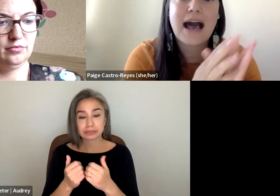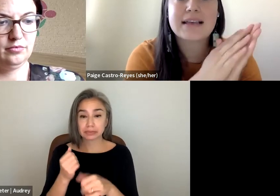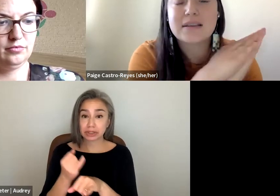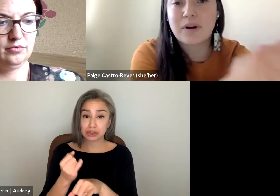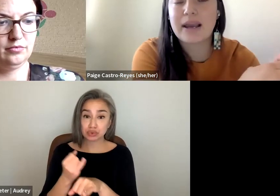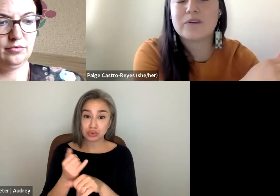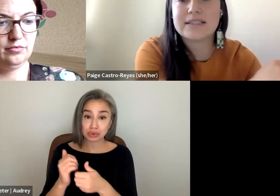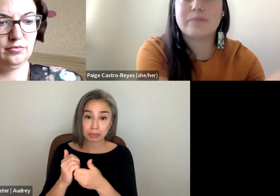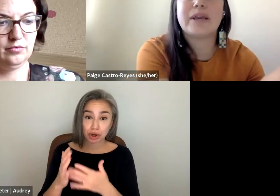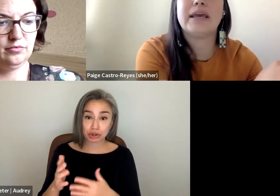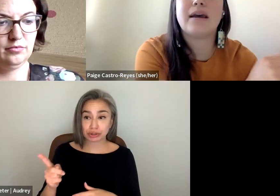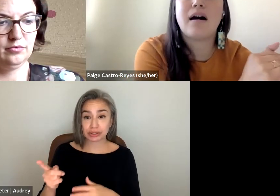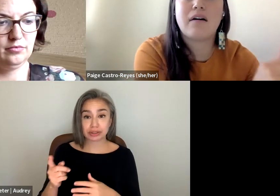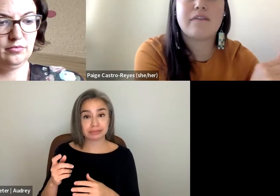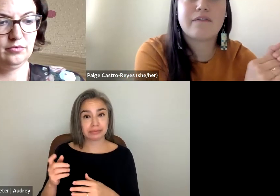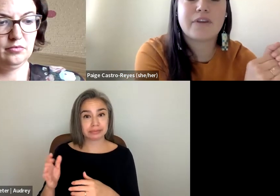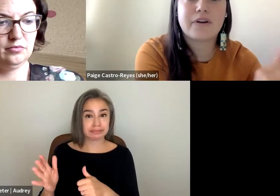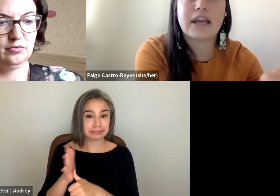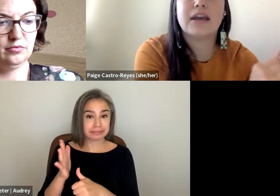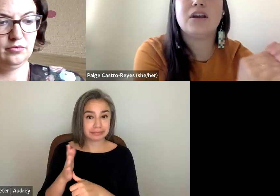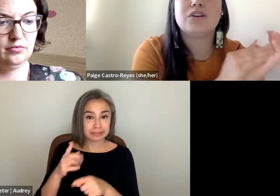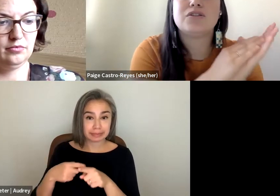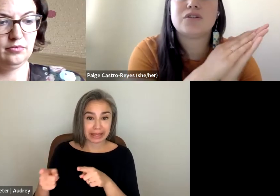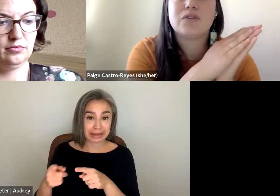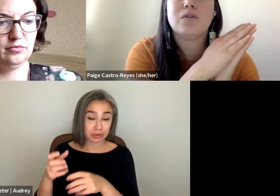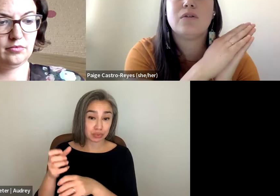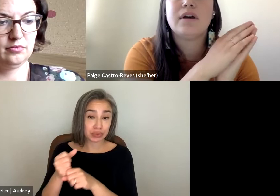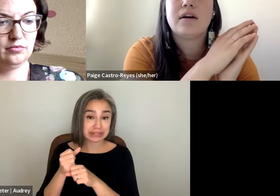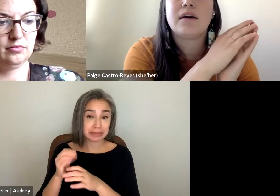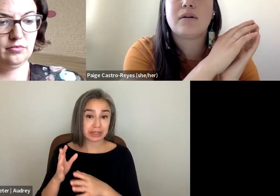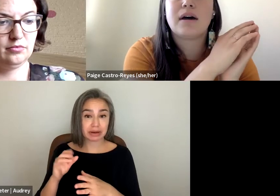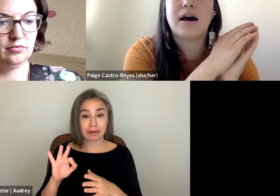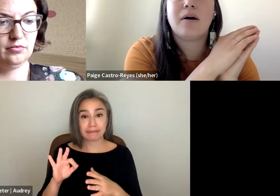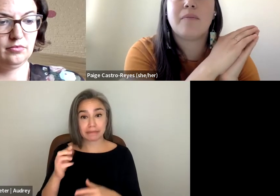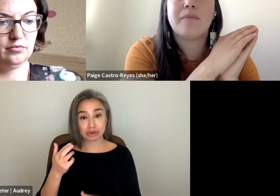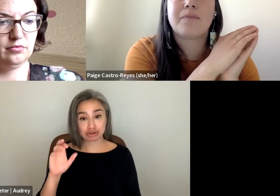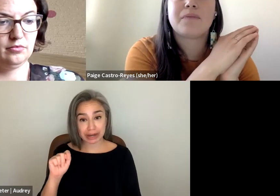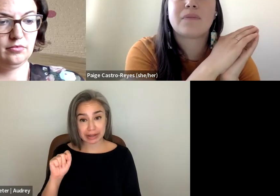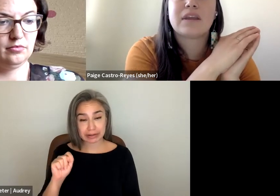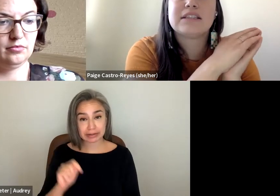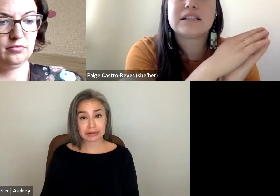partners as the prime recipient of the grant to